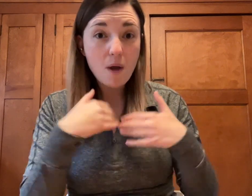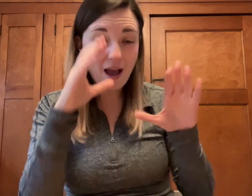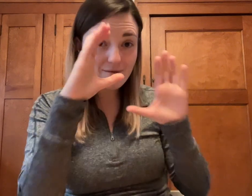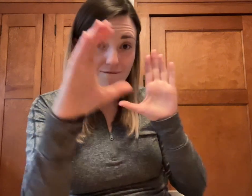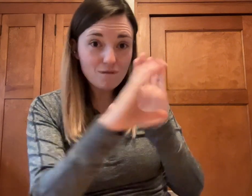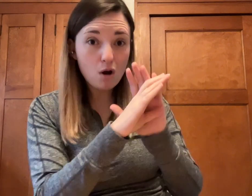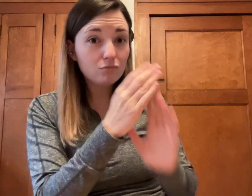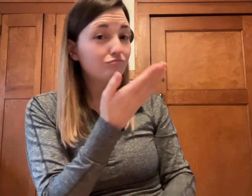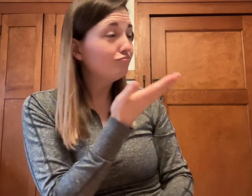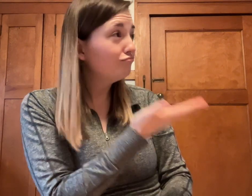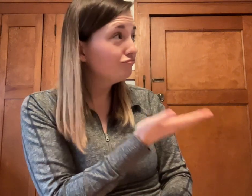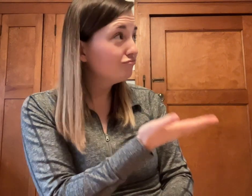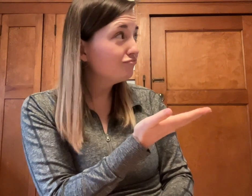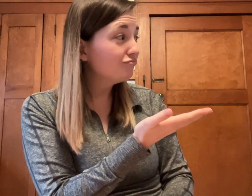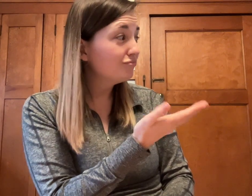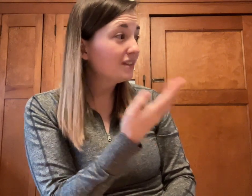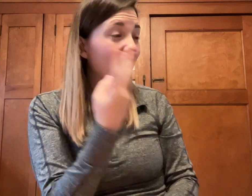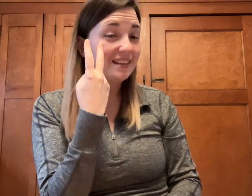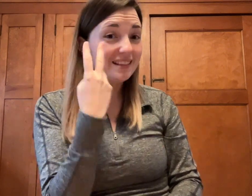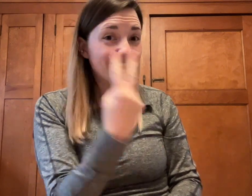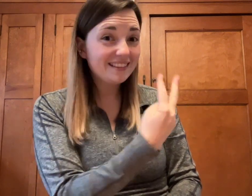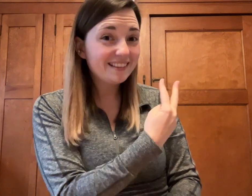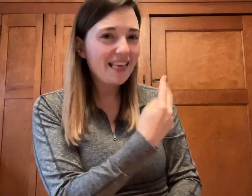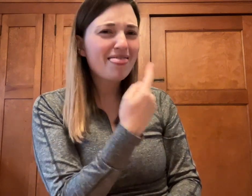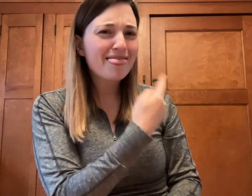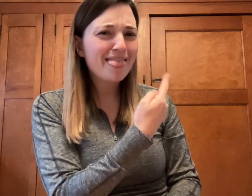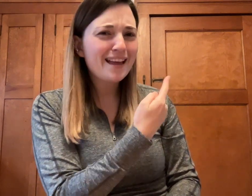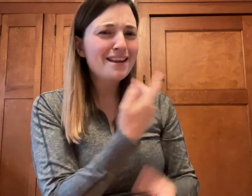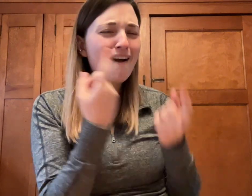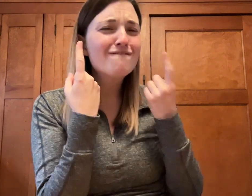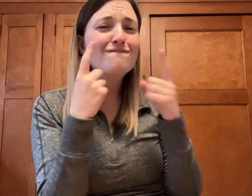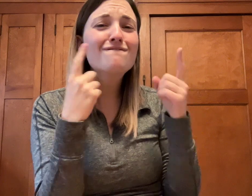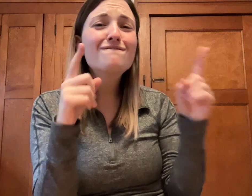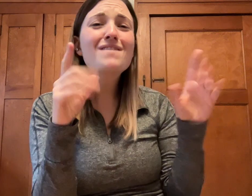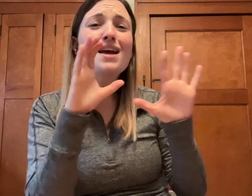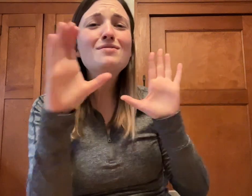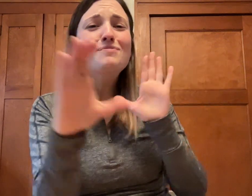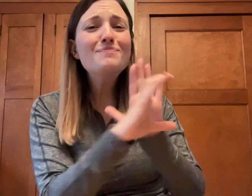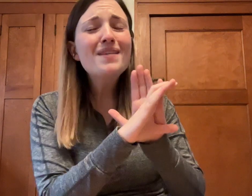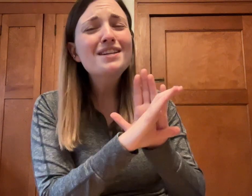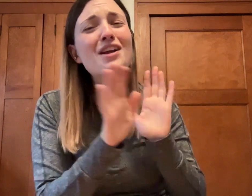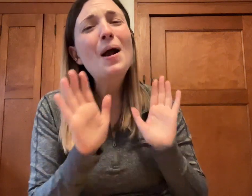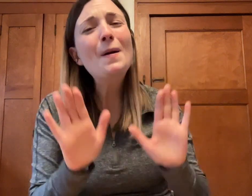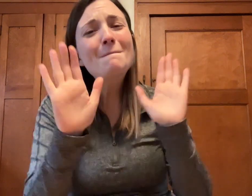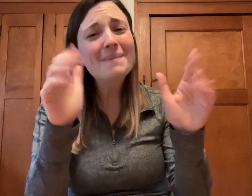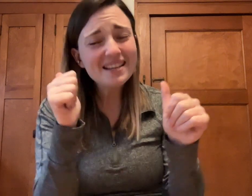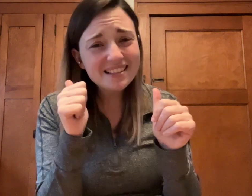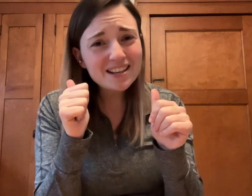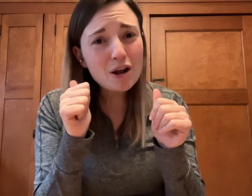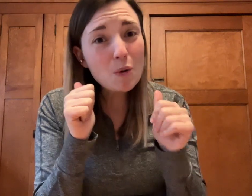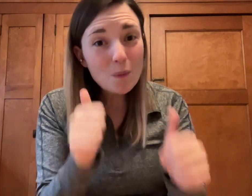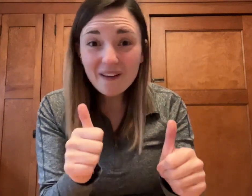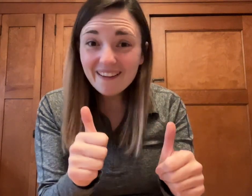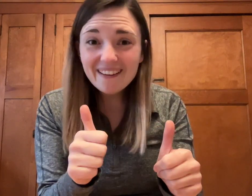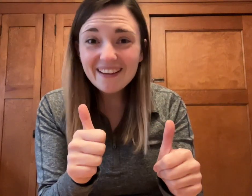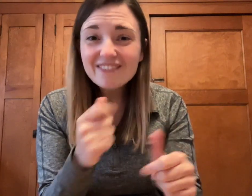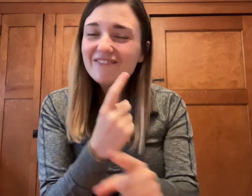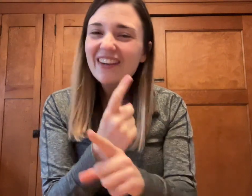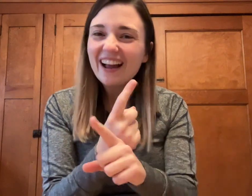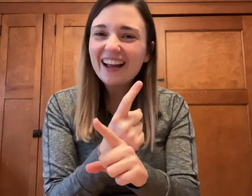there myself. I want you to know I did this myself. I did. Okay. Thank you. Throw money now. Okay, here we go. Now, let's talk about